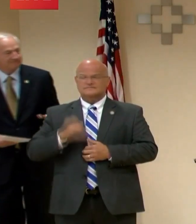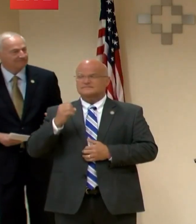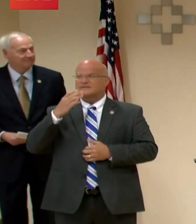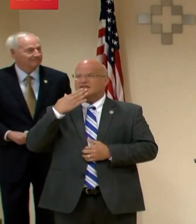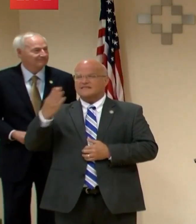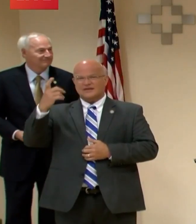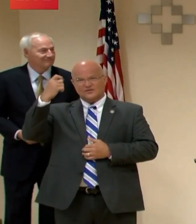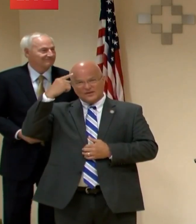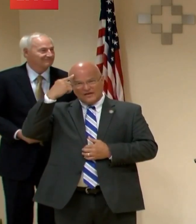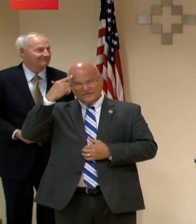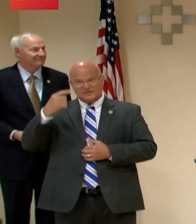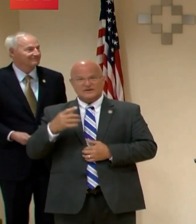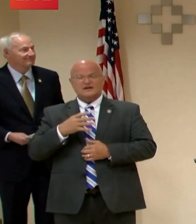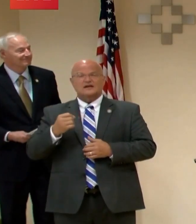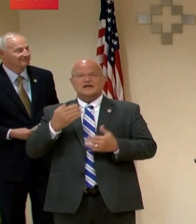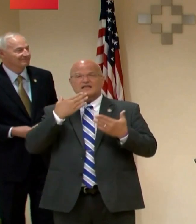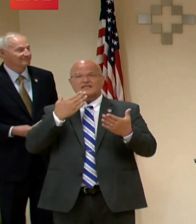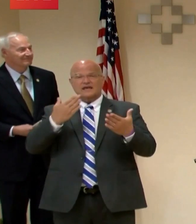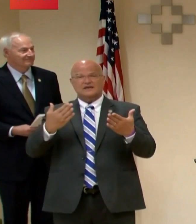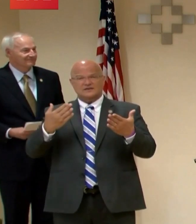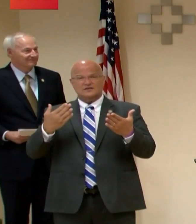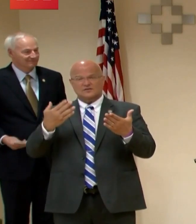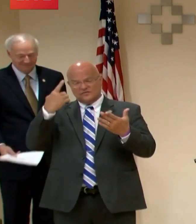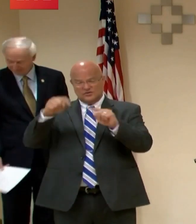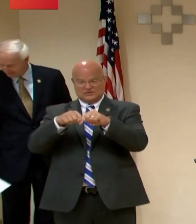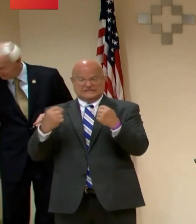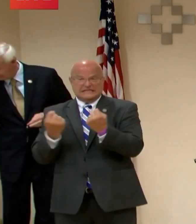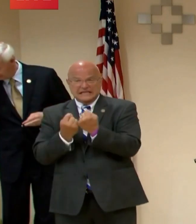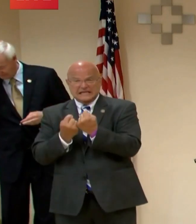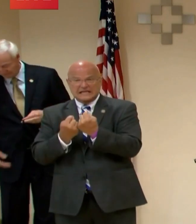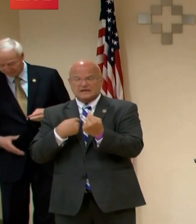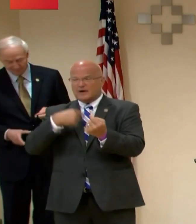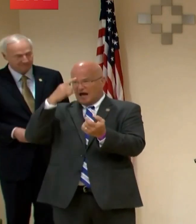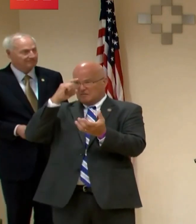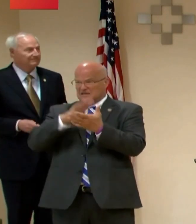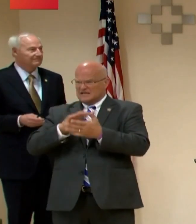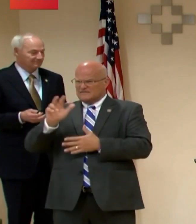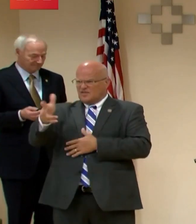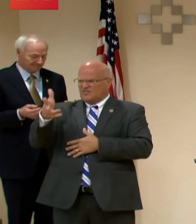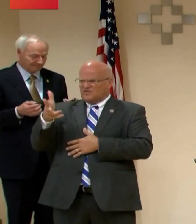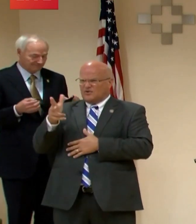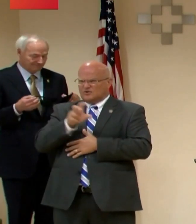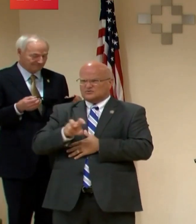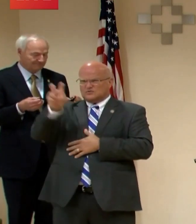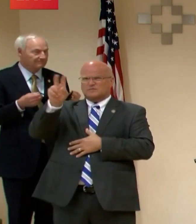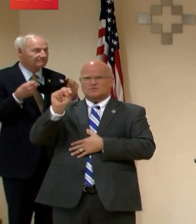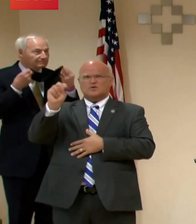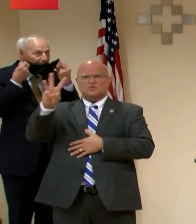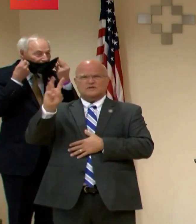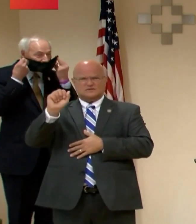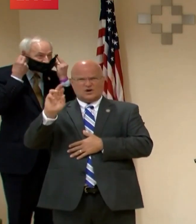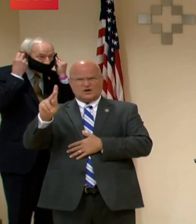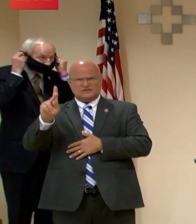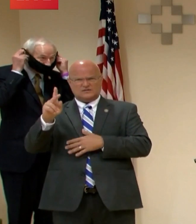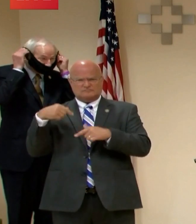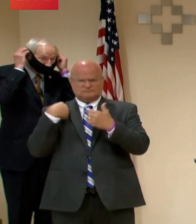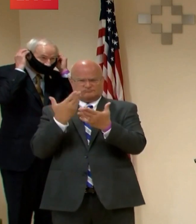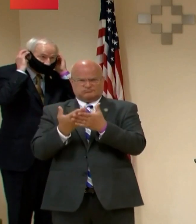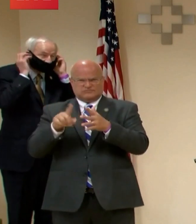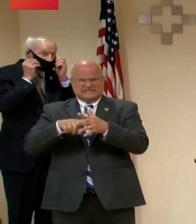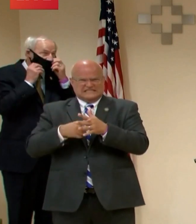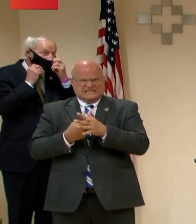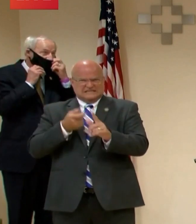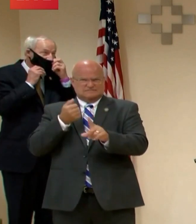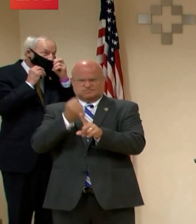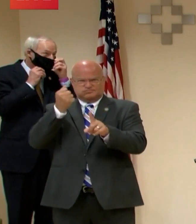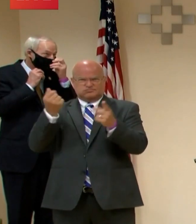Okay, Governor, thank you. Thank you to your team. I believe this is the 3rd trip to Northwest Arkansas that you all have made since